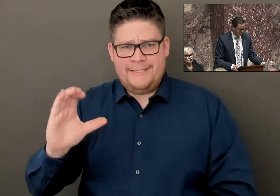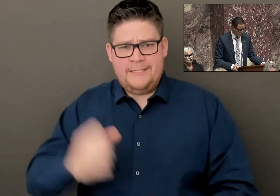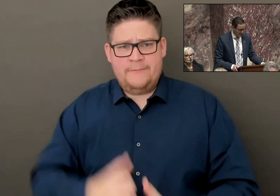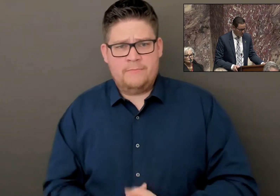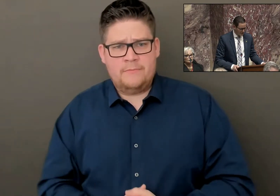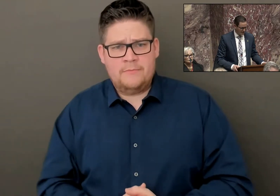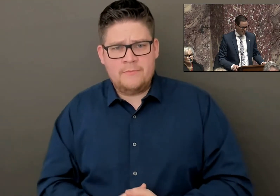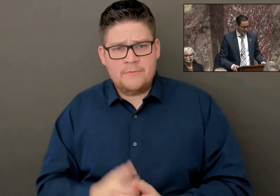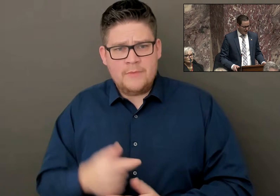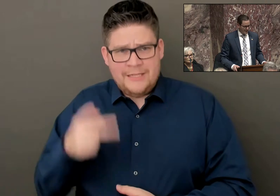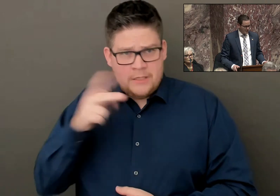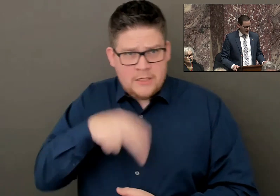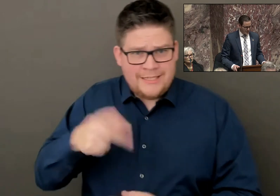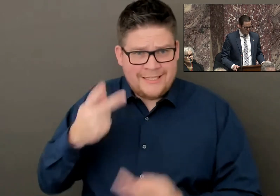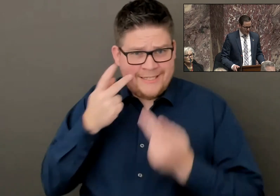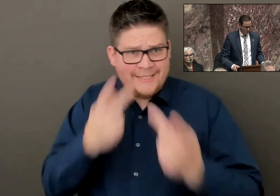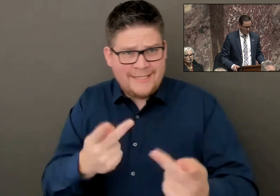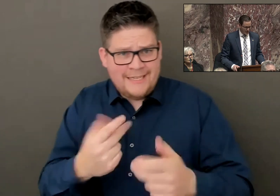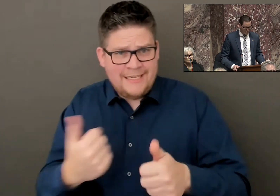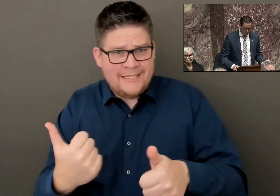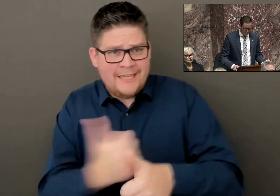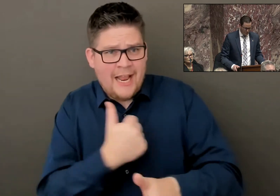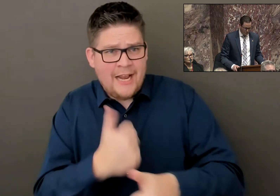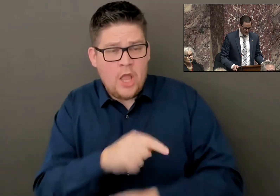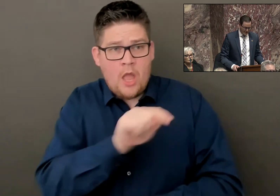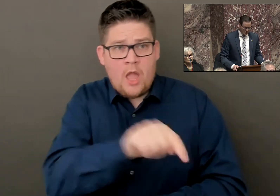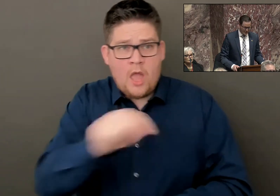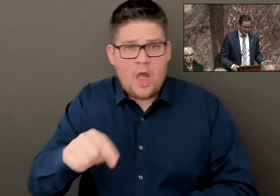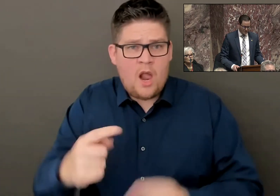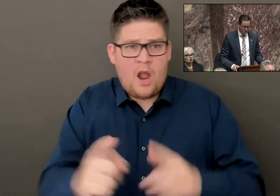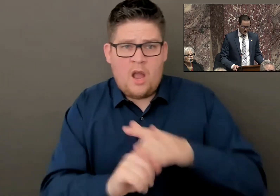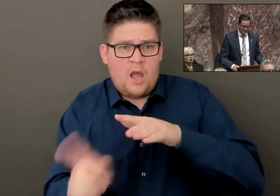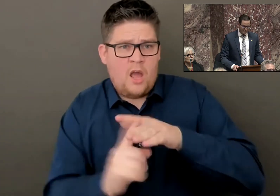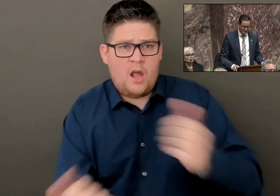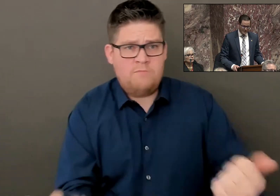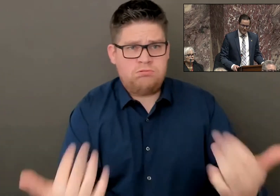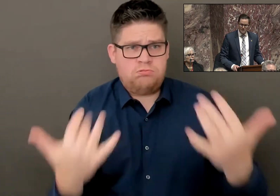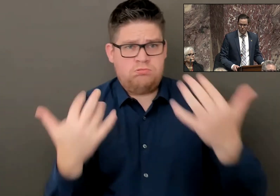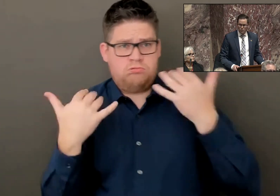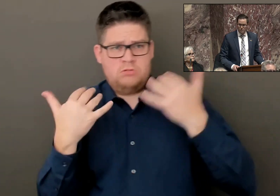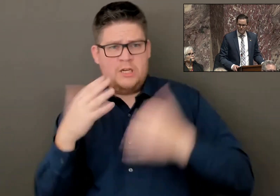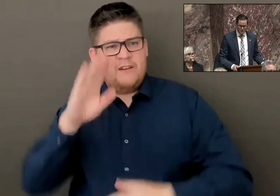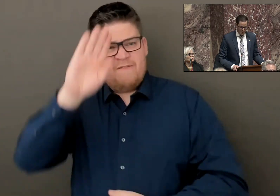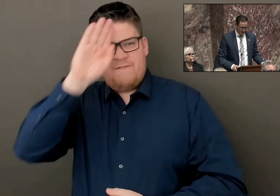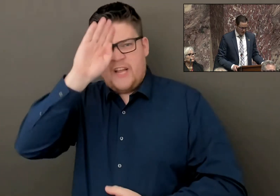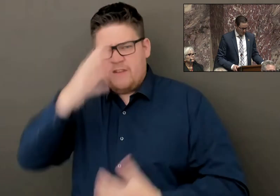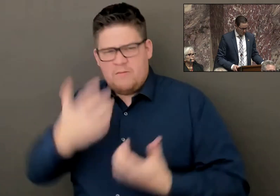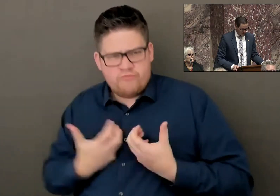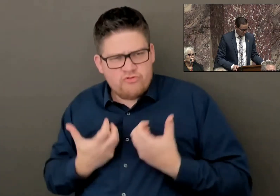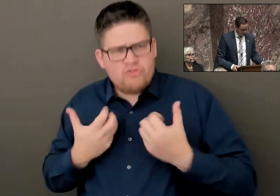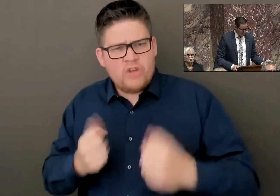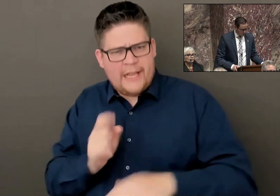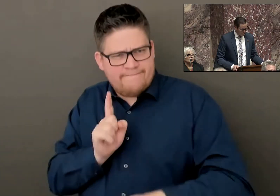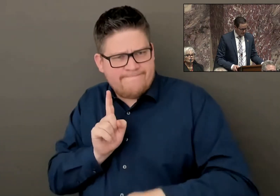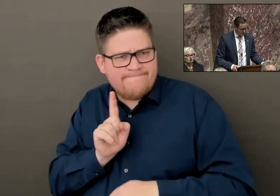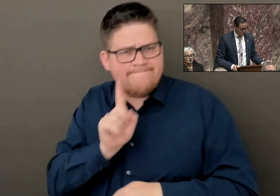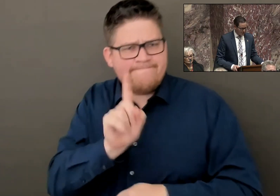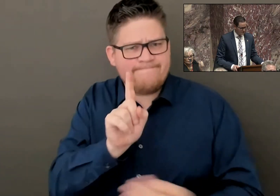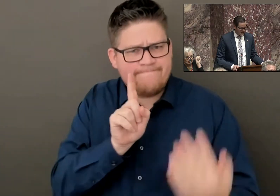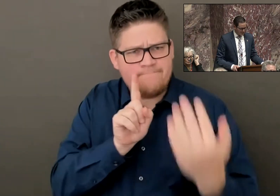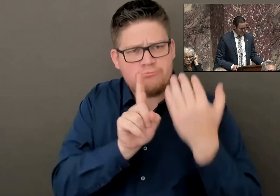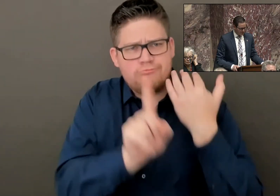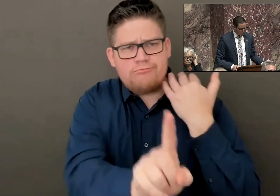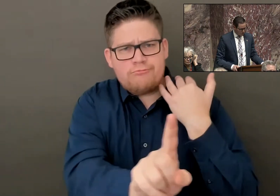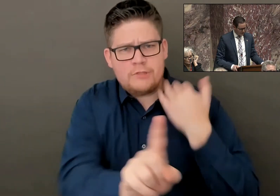running the other direction. The BC Professional Firefighters Association is comprised of 56 locals serving in communities